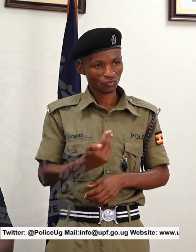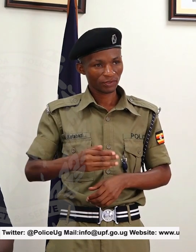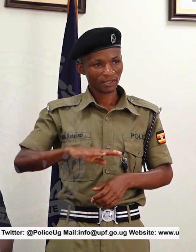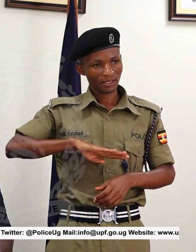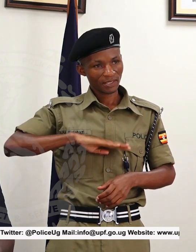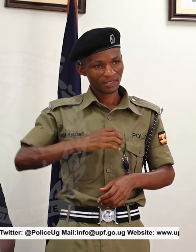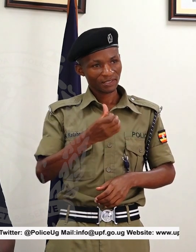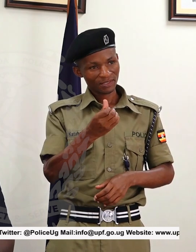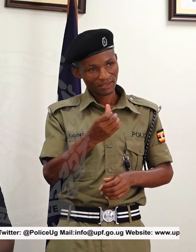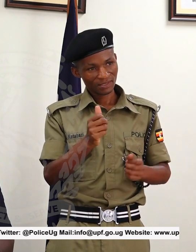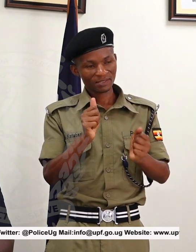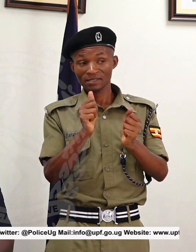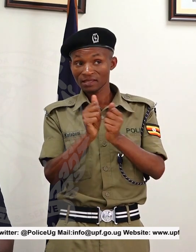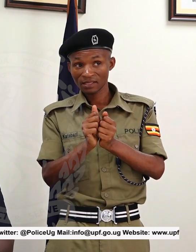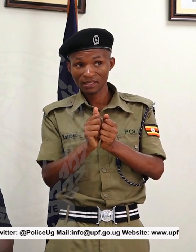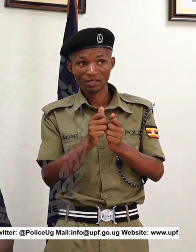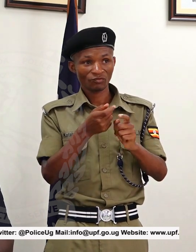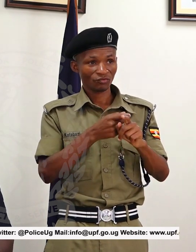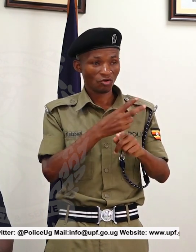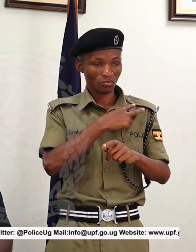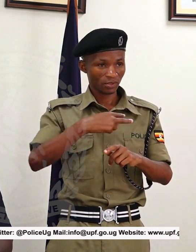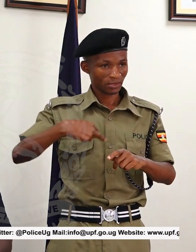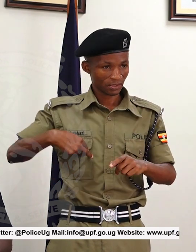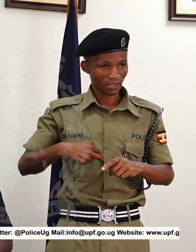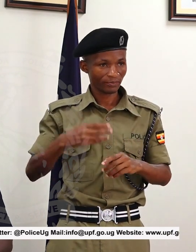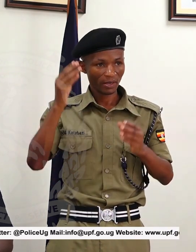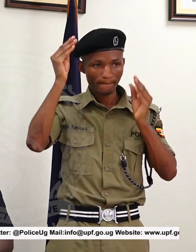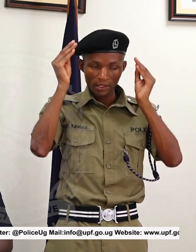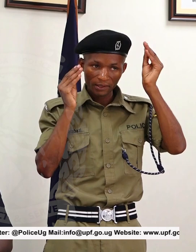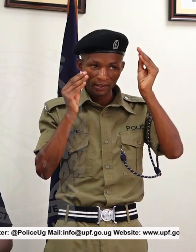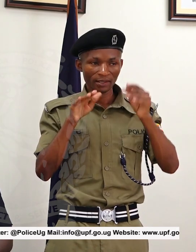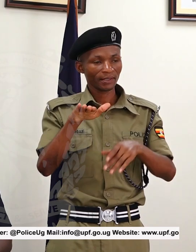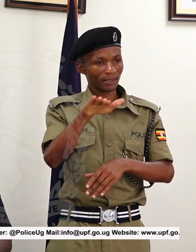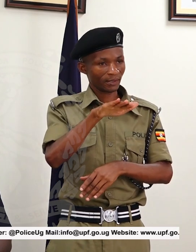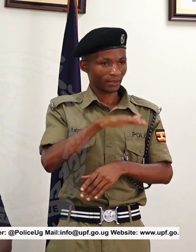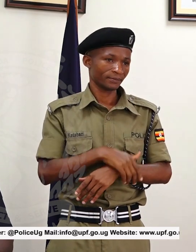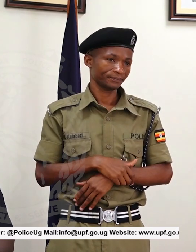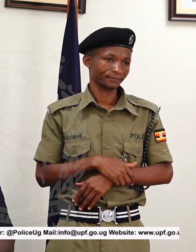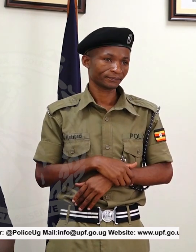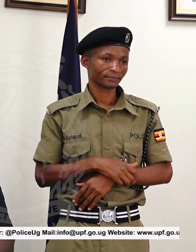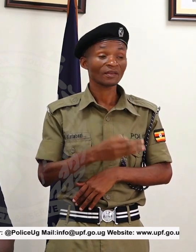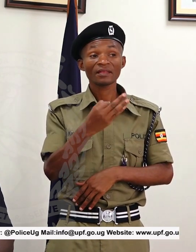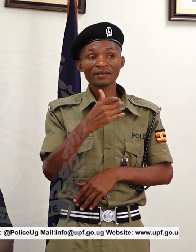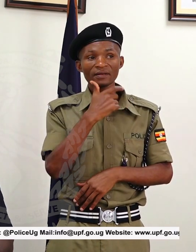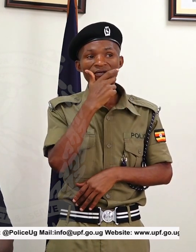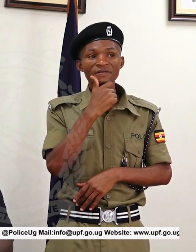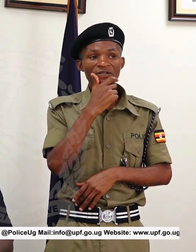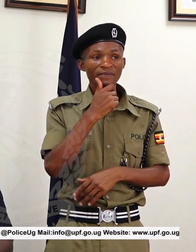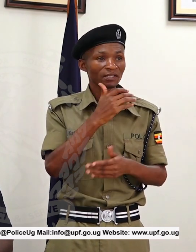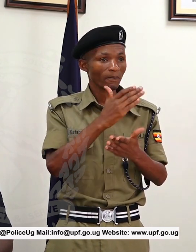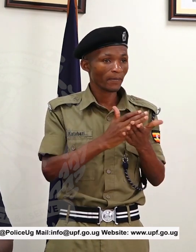who were arrested from Ave Maria in Zambia, marking the division. Three suspects who form part of the kidnap gang